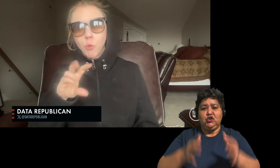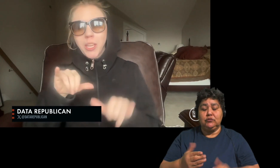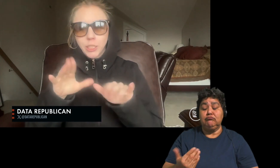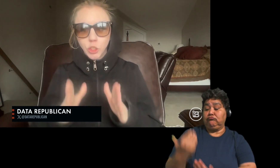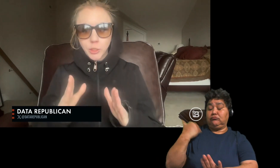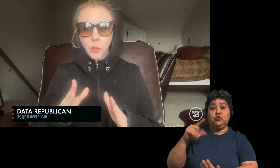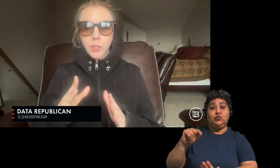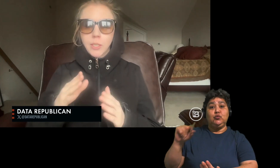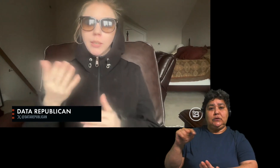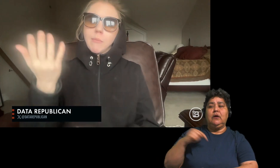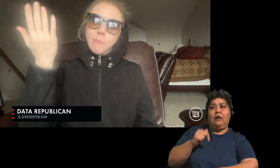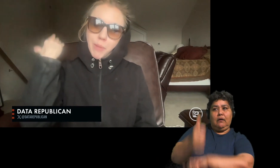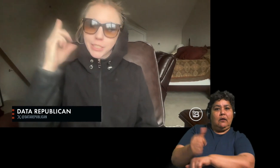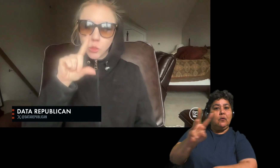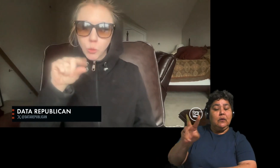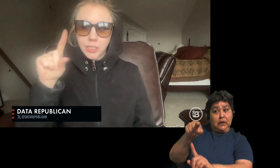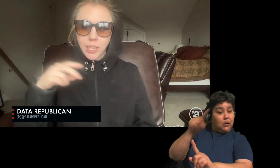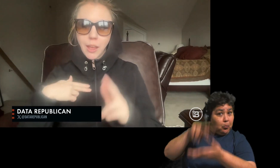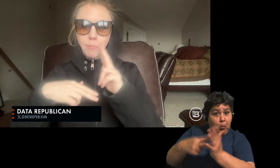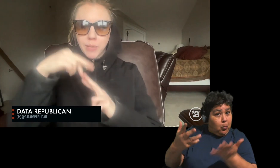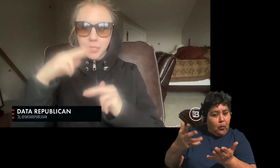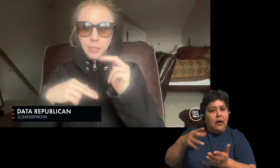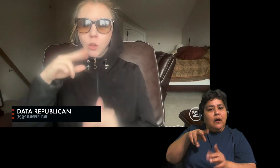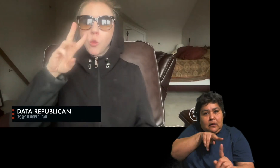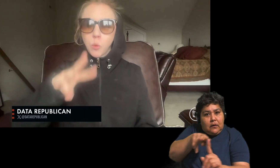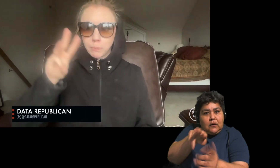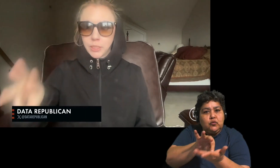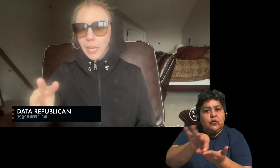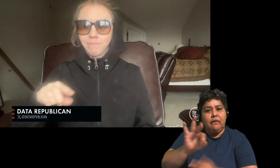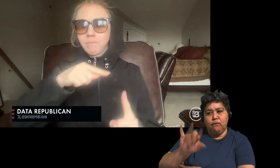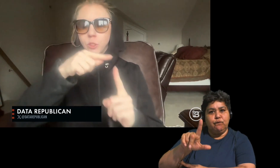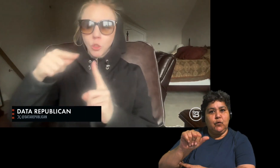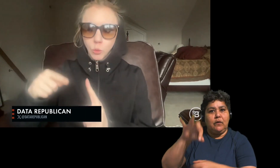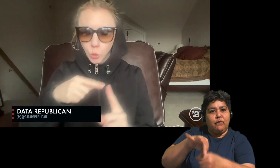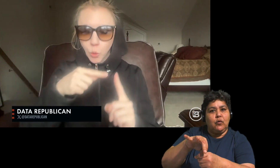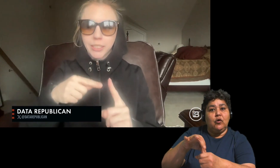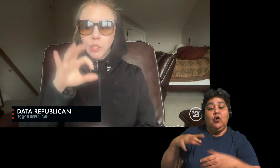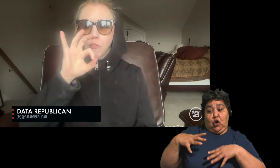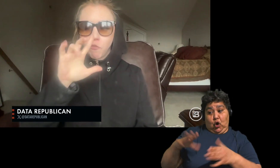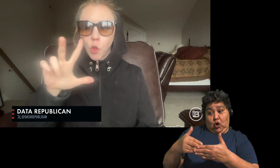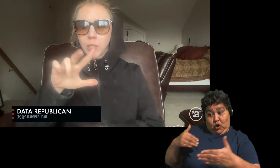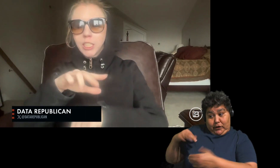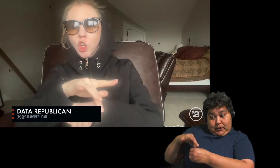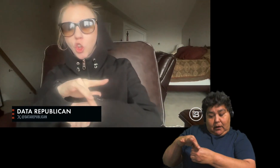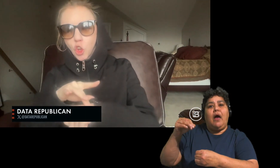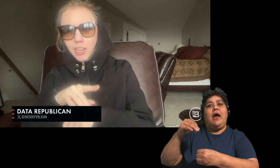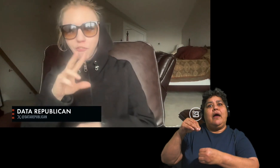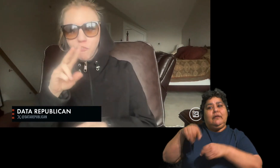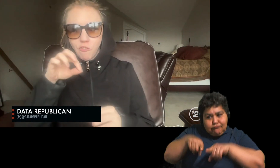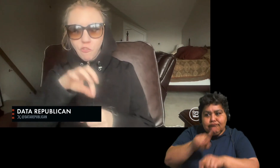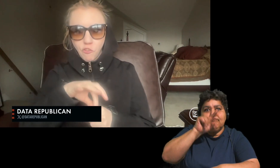And to be really honest, I'm a software engineer. Like back in 2020, I built a website that